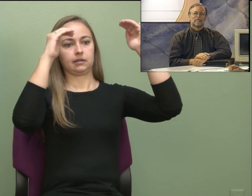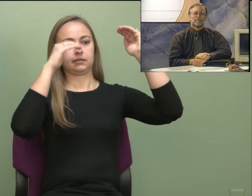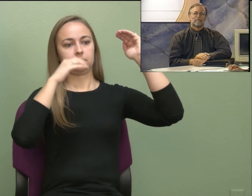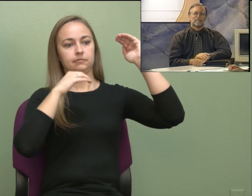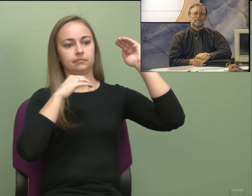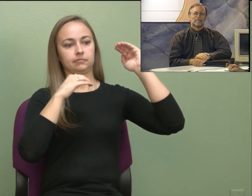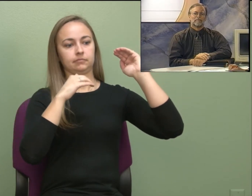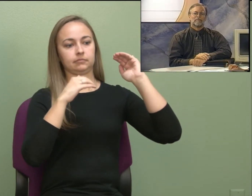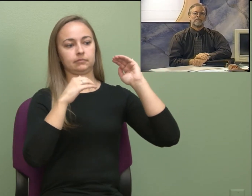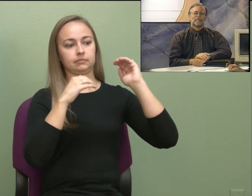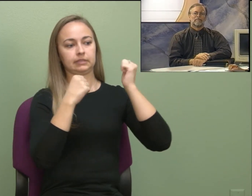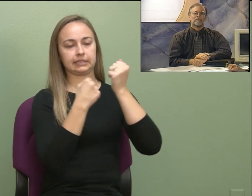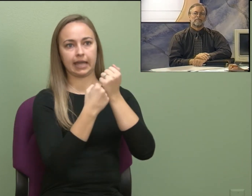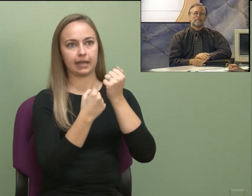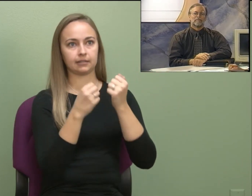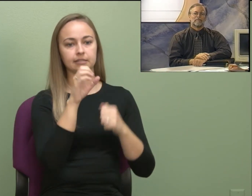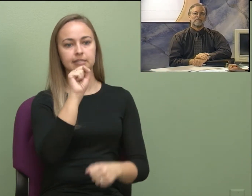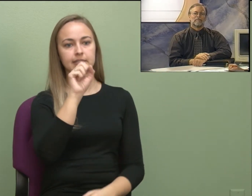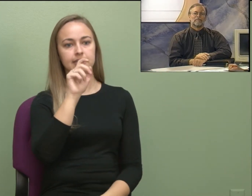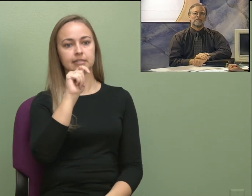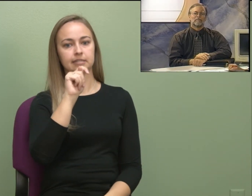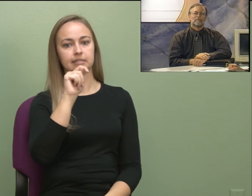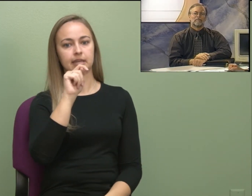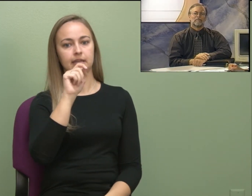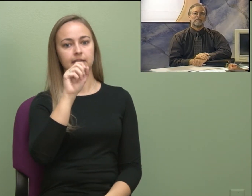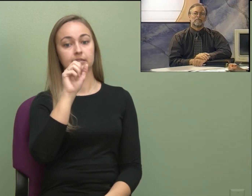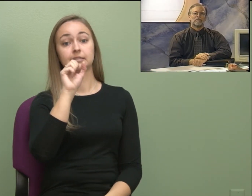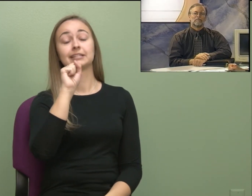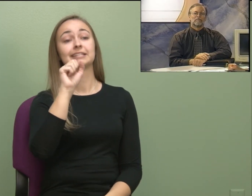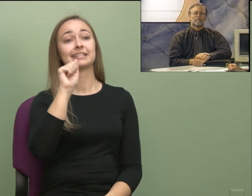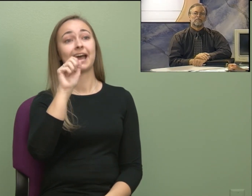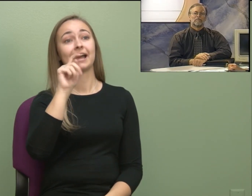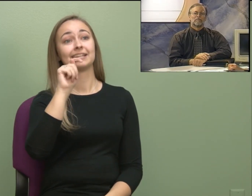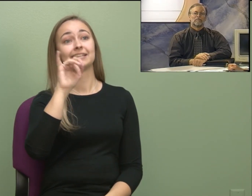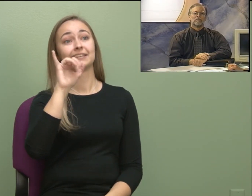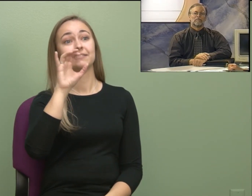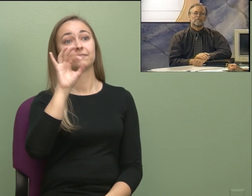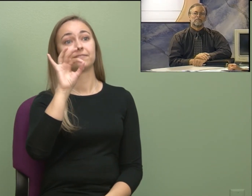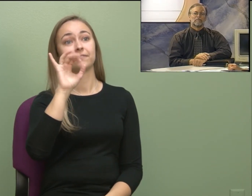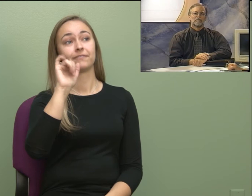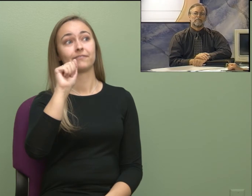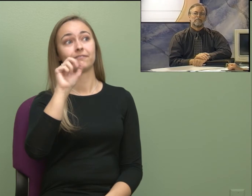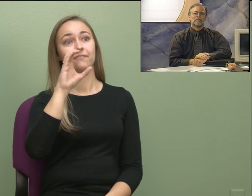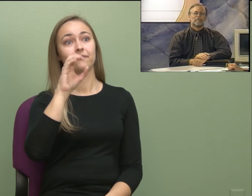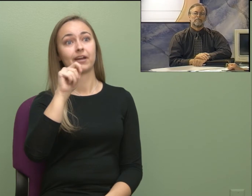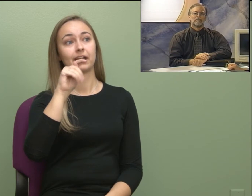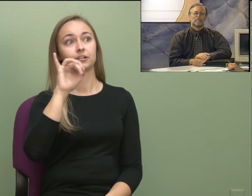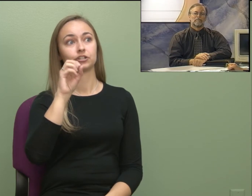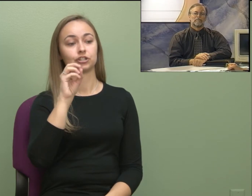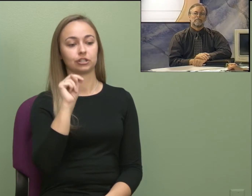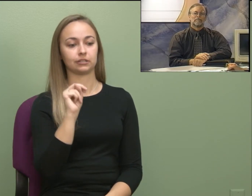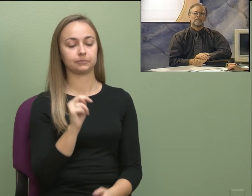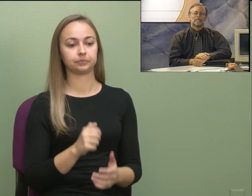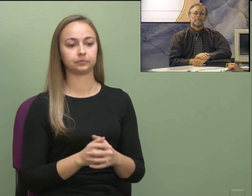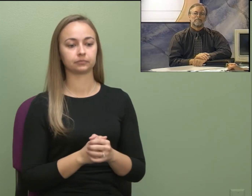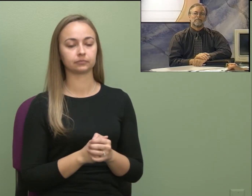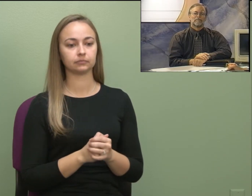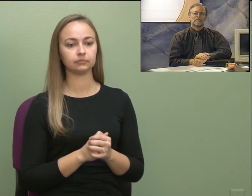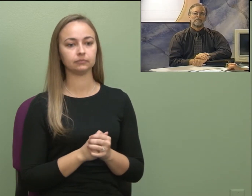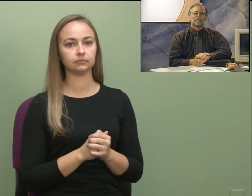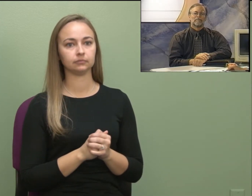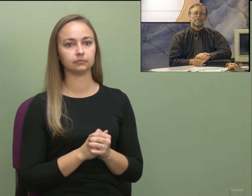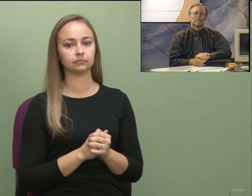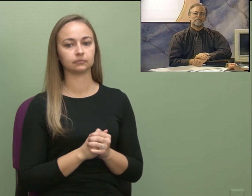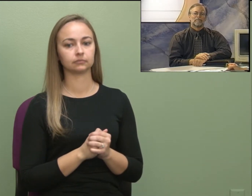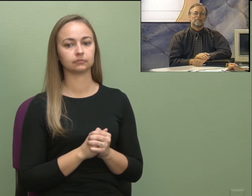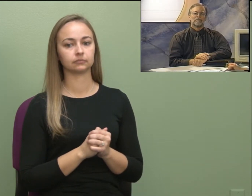always apply sound technical approaches to your areas of responsibilities. Keep abreast